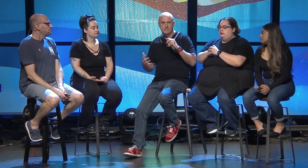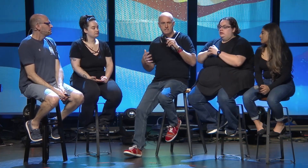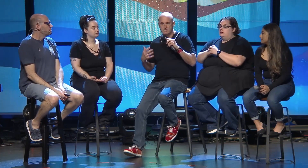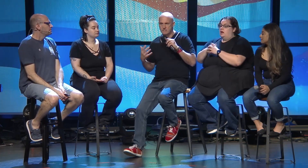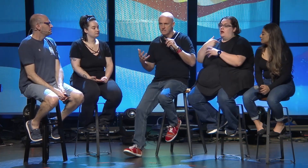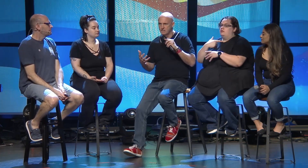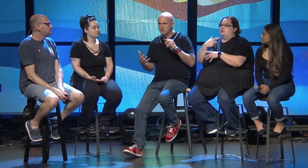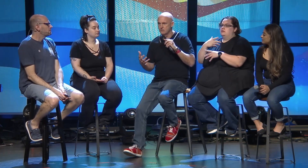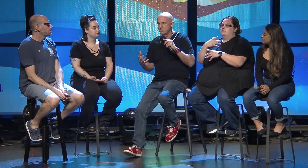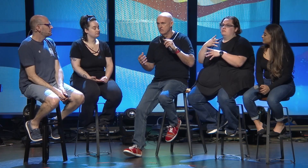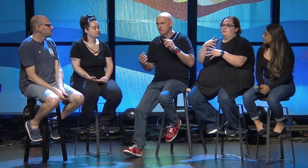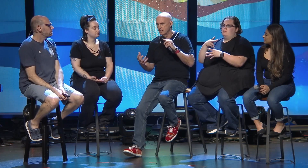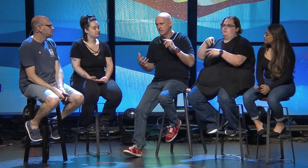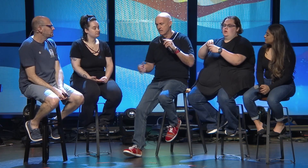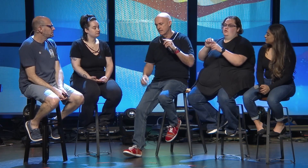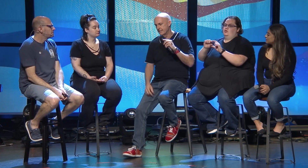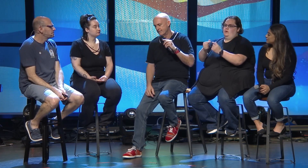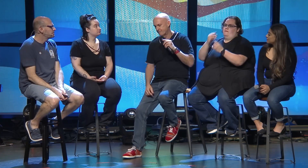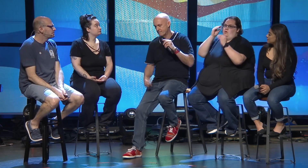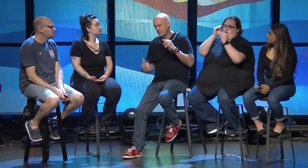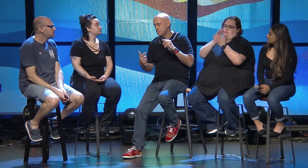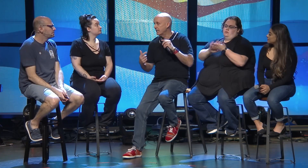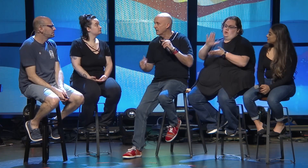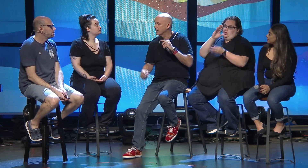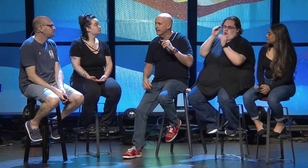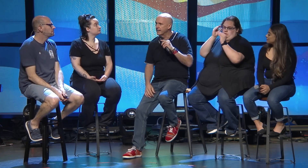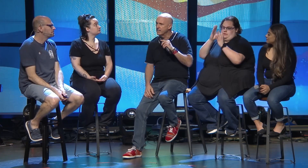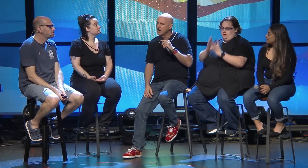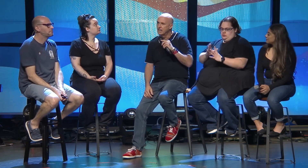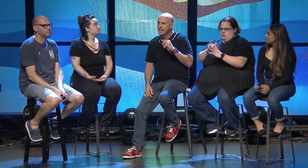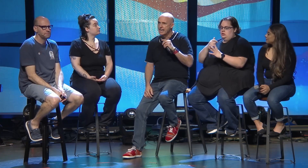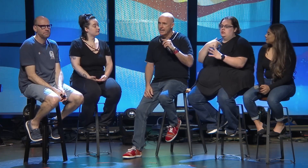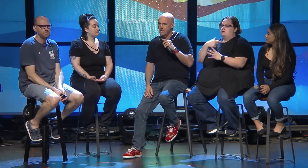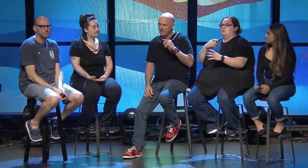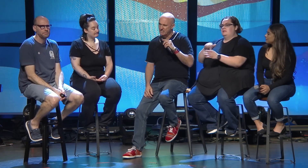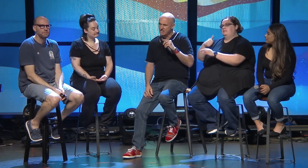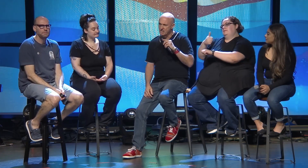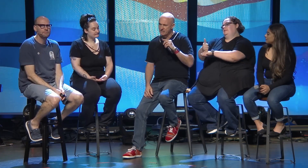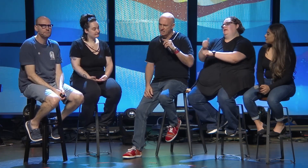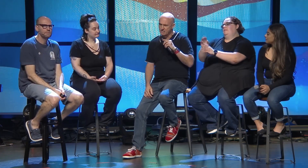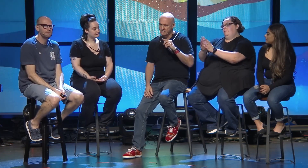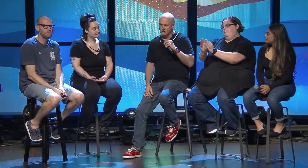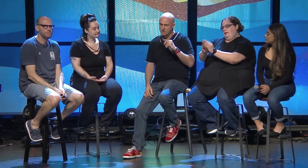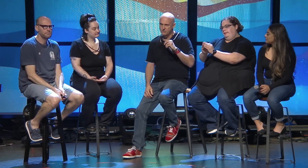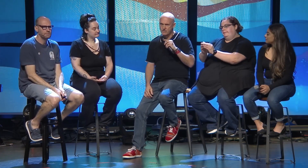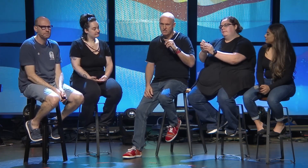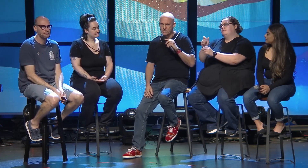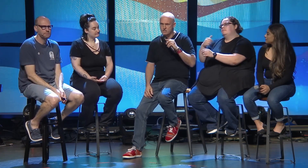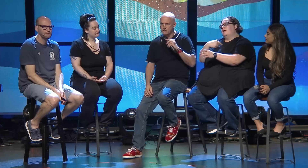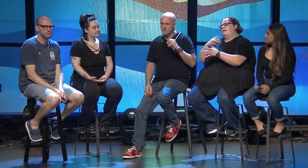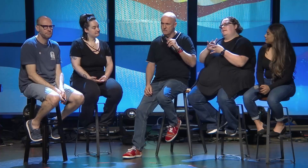college professors and high school students at a meeting, and I made the comment, I said, if you're going to reach your